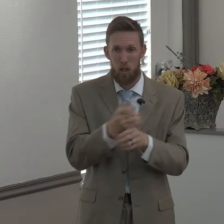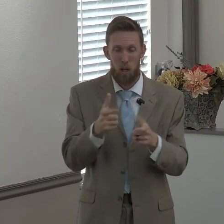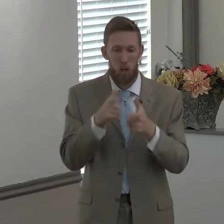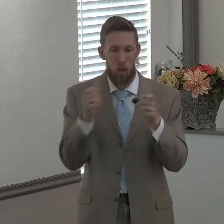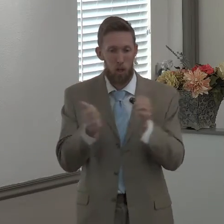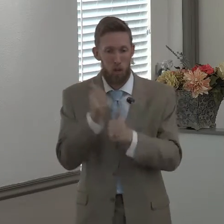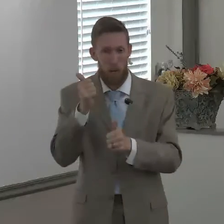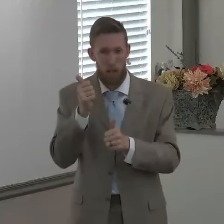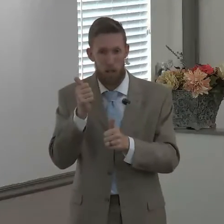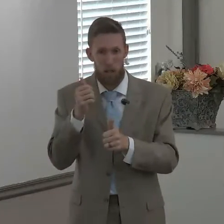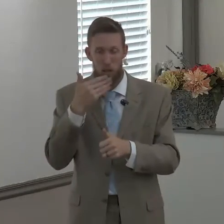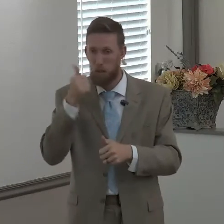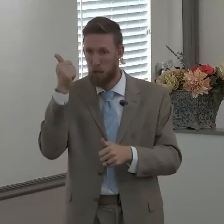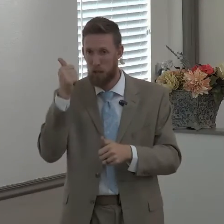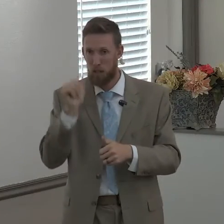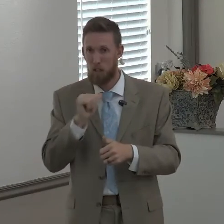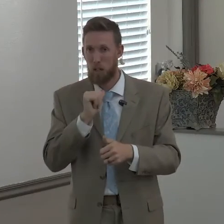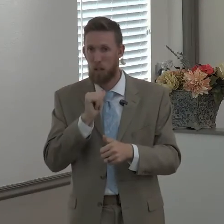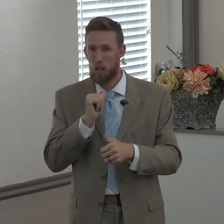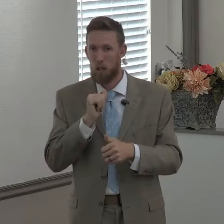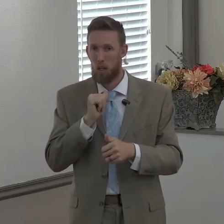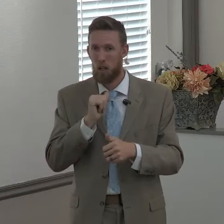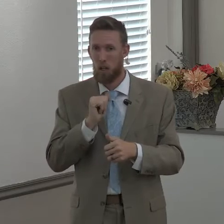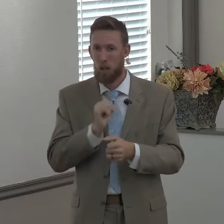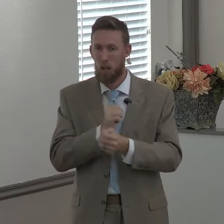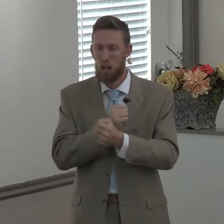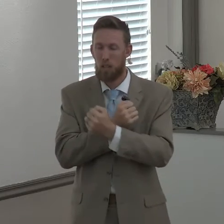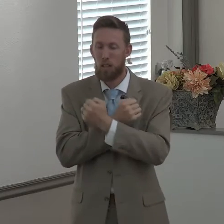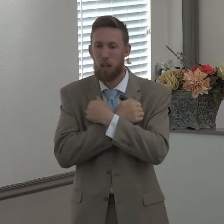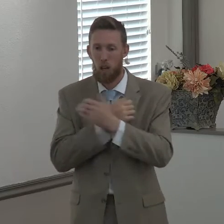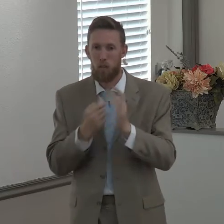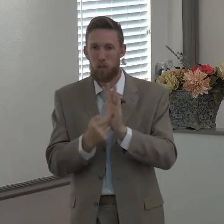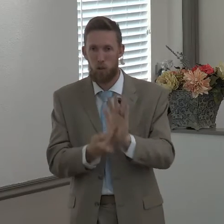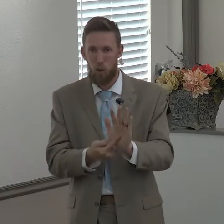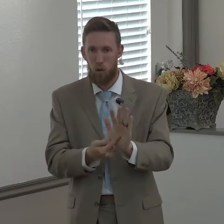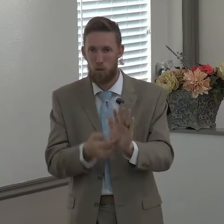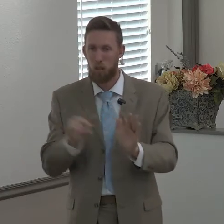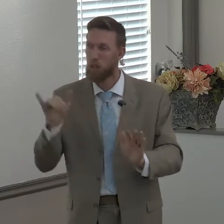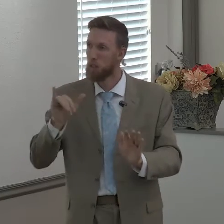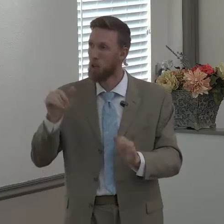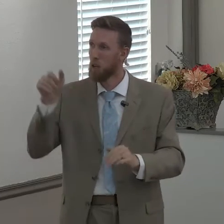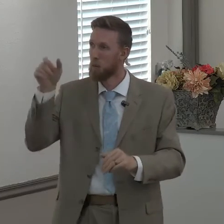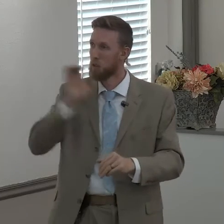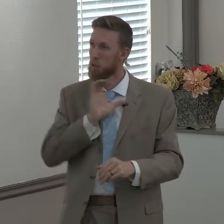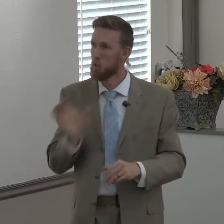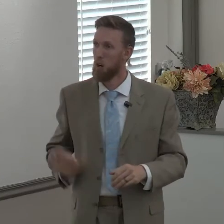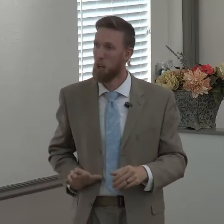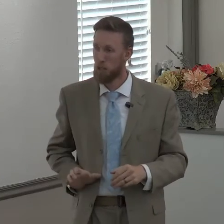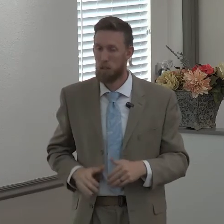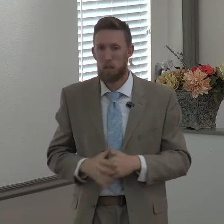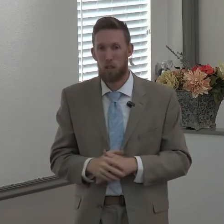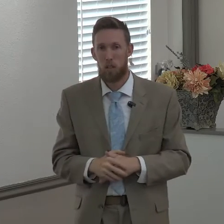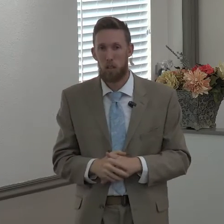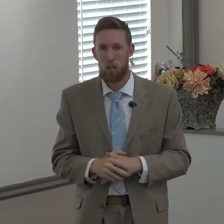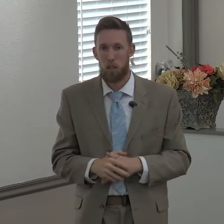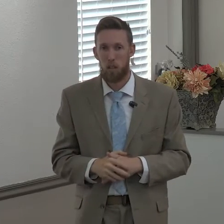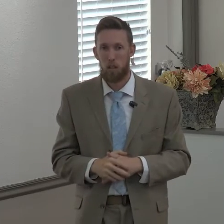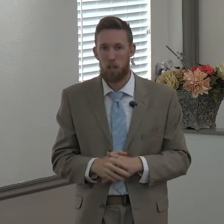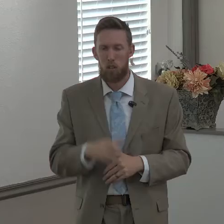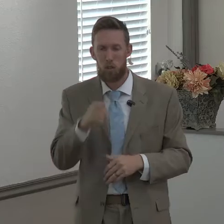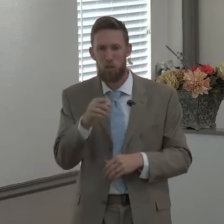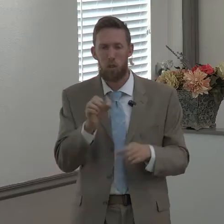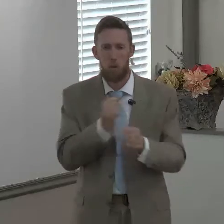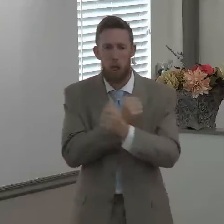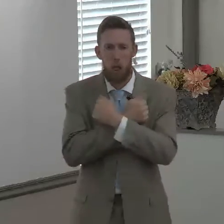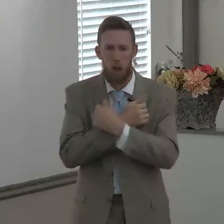These three, but the greatest of these is charity. The greatest of these is not faith. The greatest of